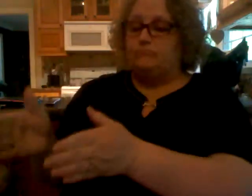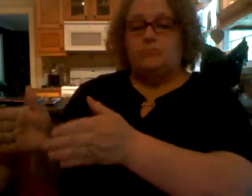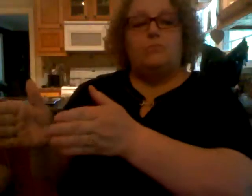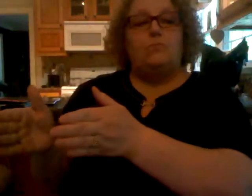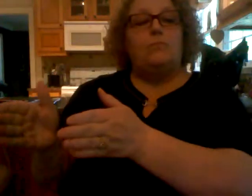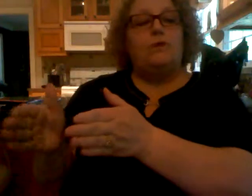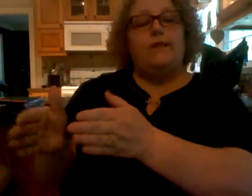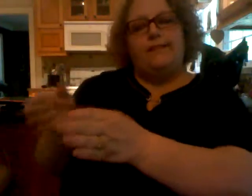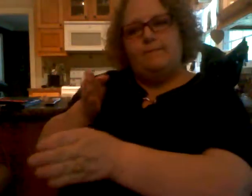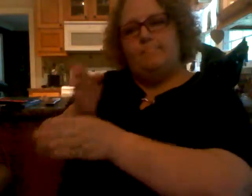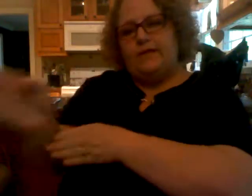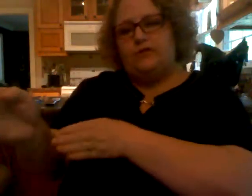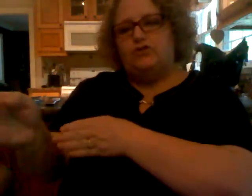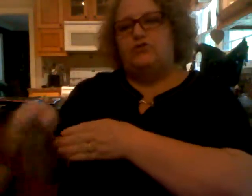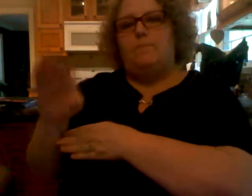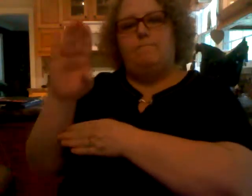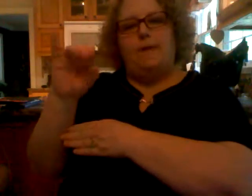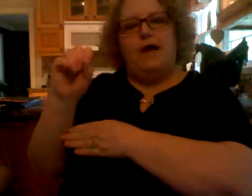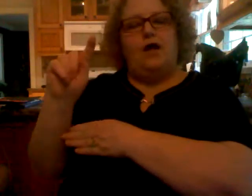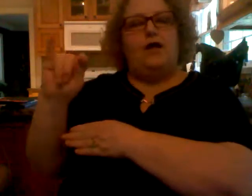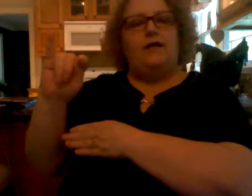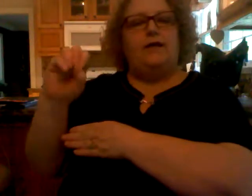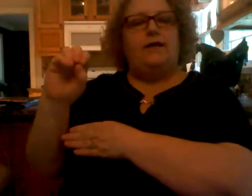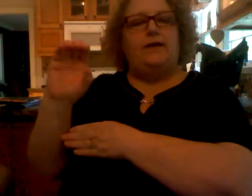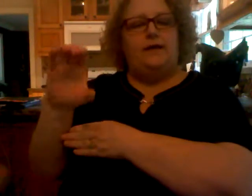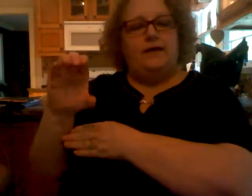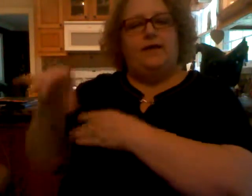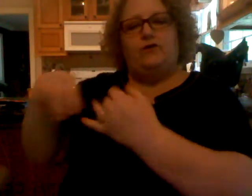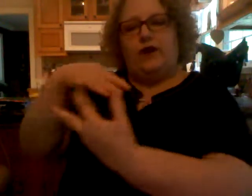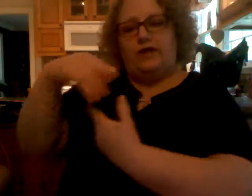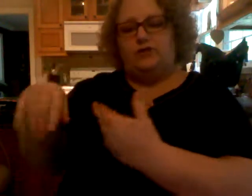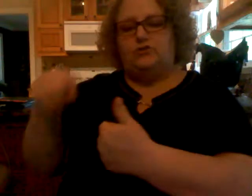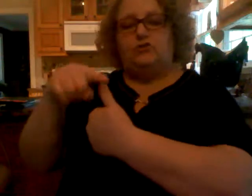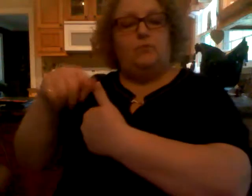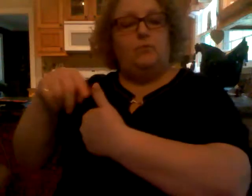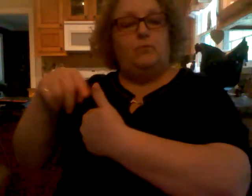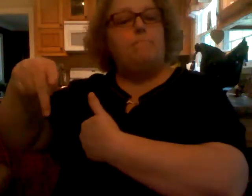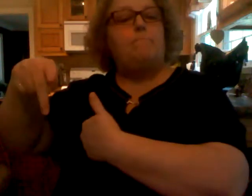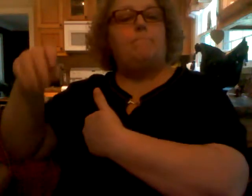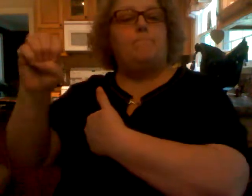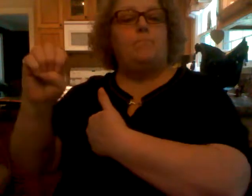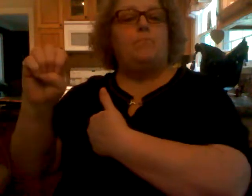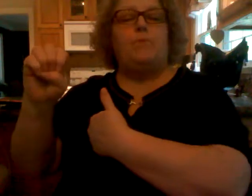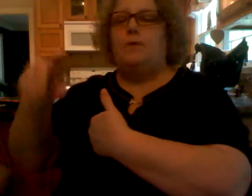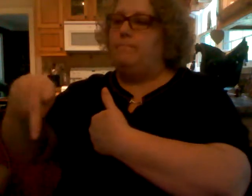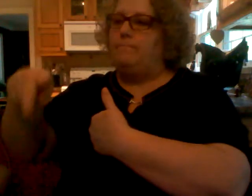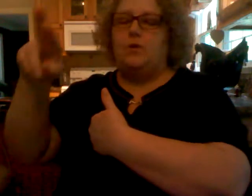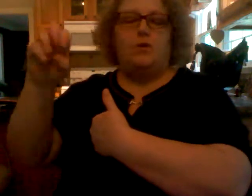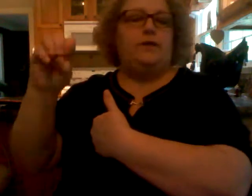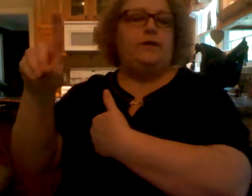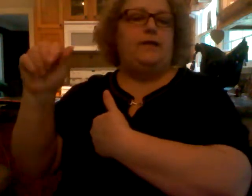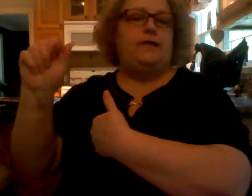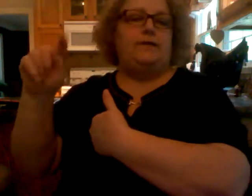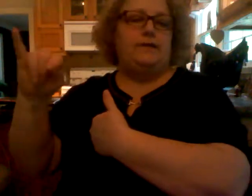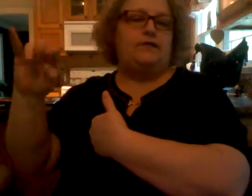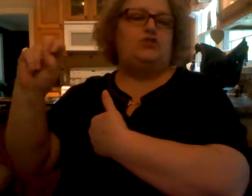the major biotic actions of predation, competition, and symbiosis. And there's 3 types of symbiotic